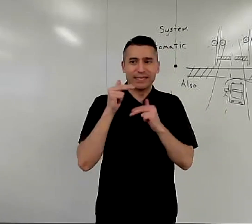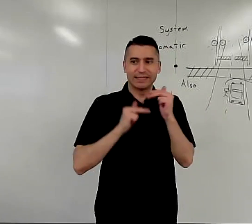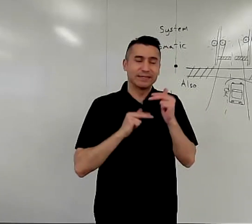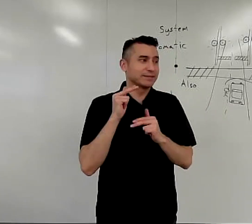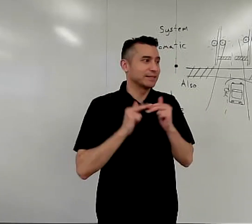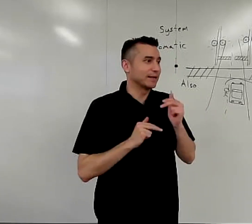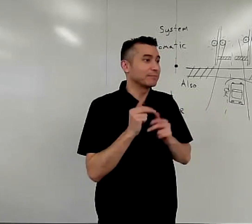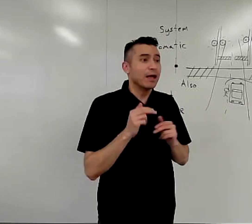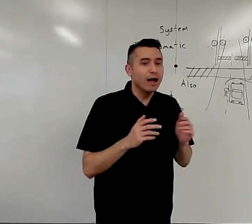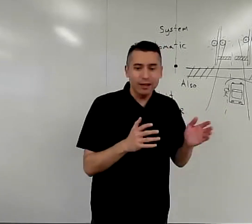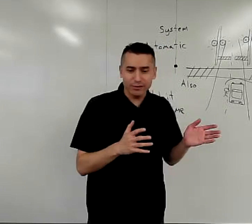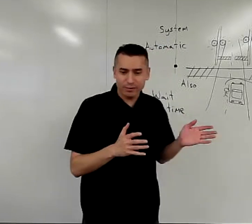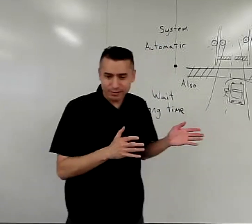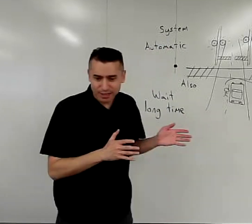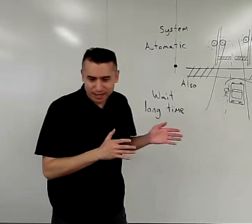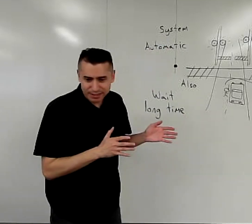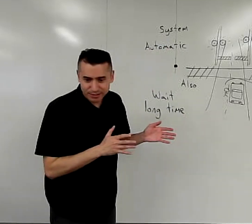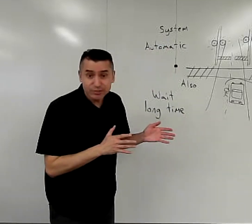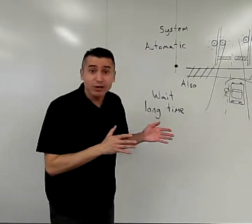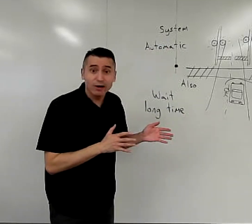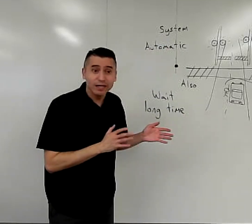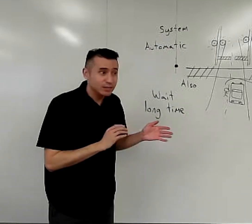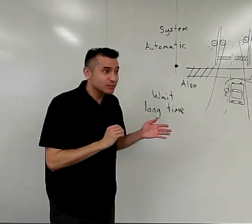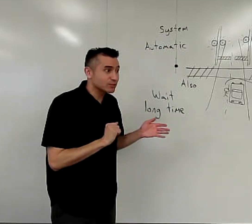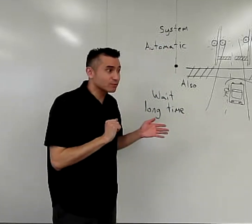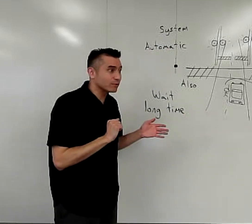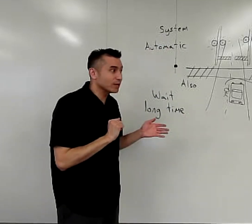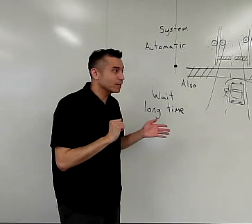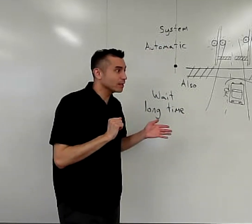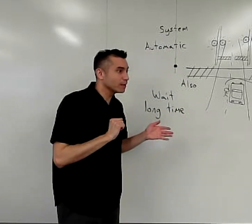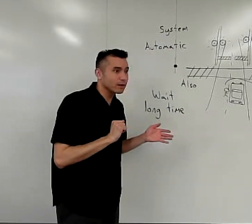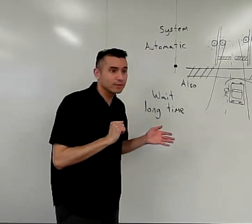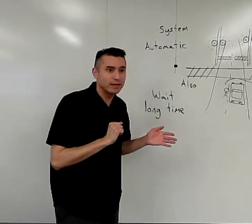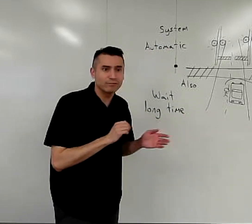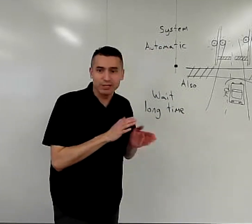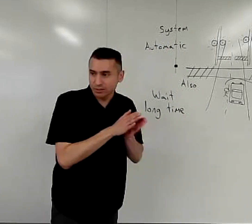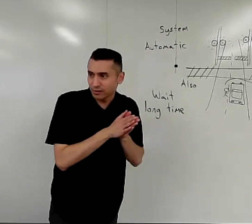building. Other signs that you saw in the story. Do you have questions?